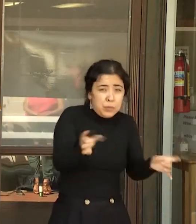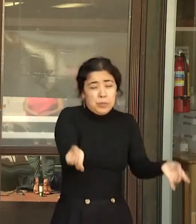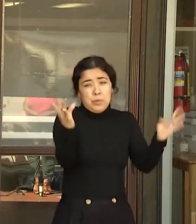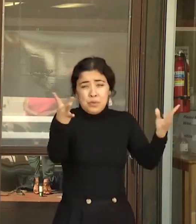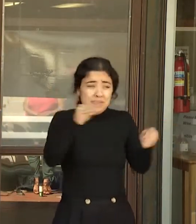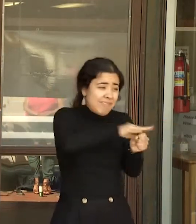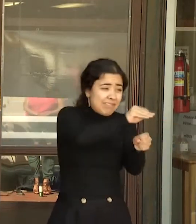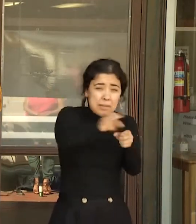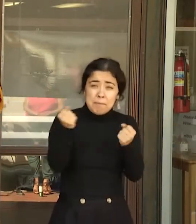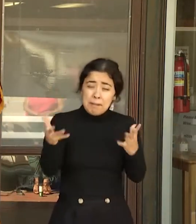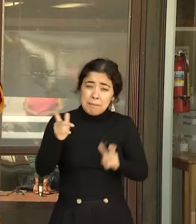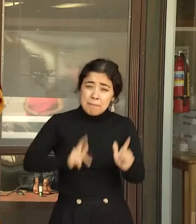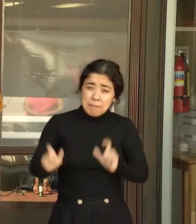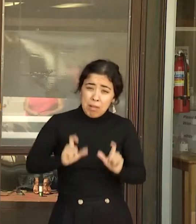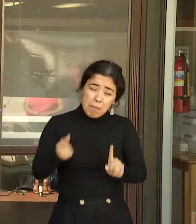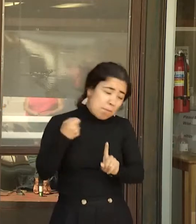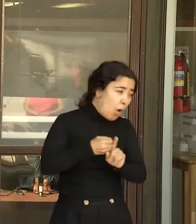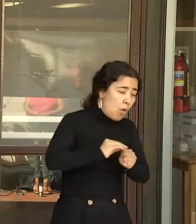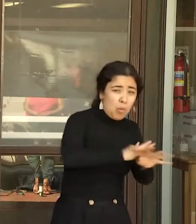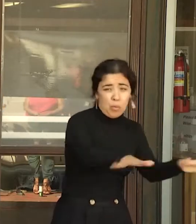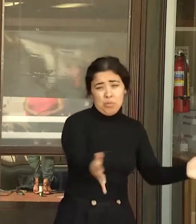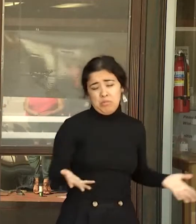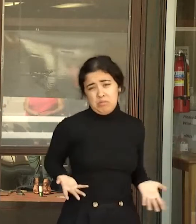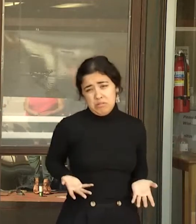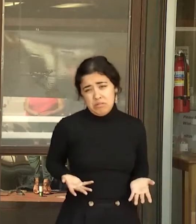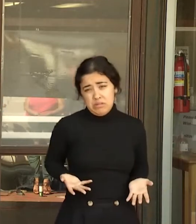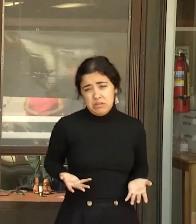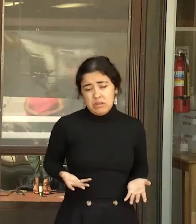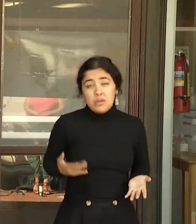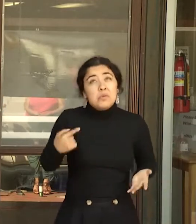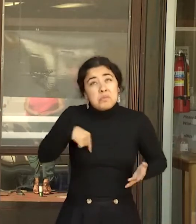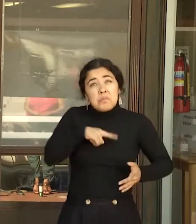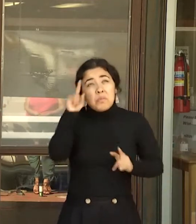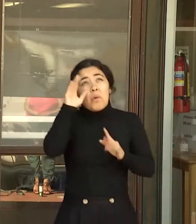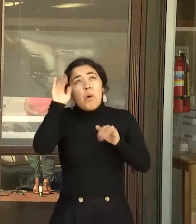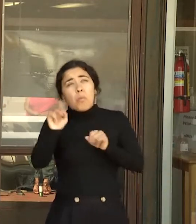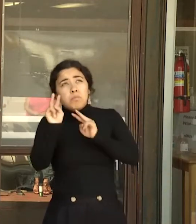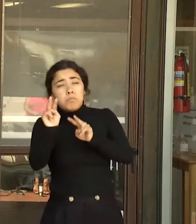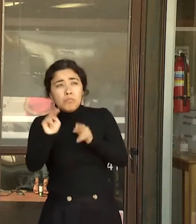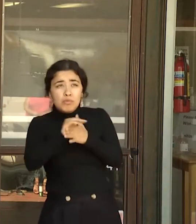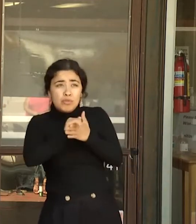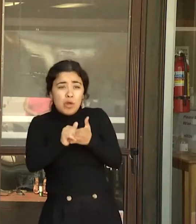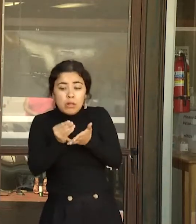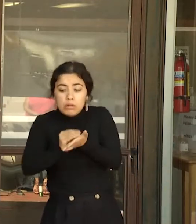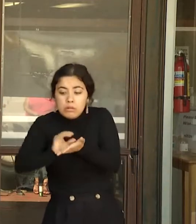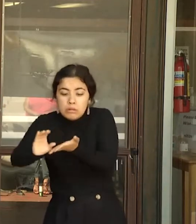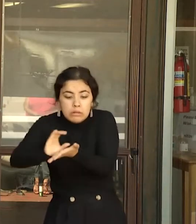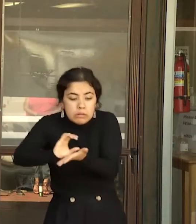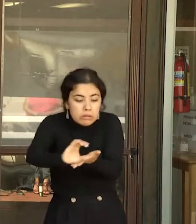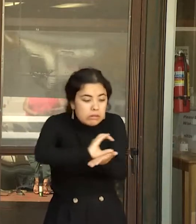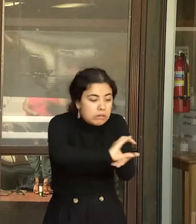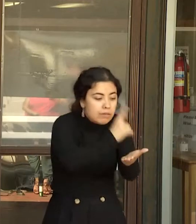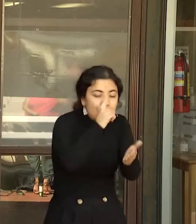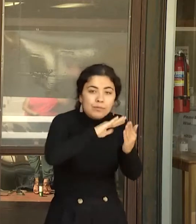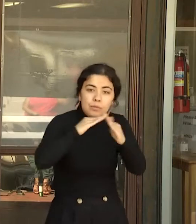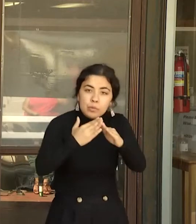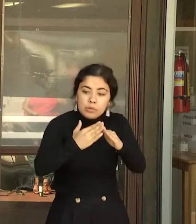And so that the hope is that as these dollars are made available for communities to stabilize them ultimately,